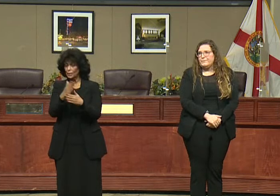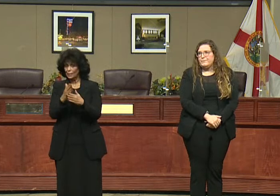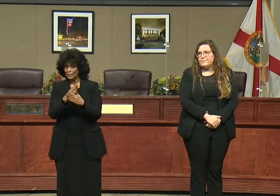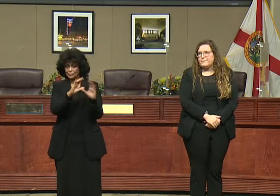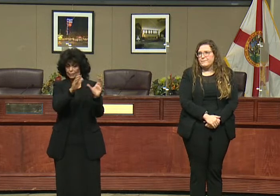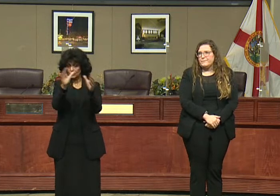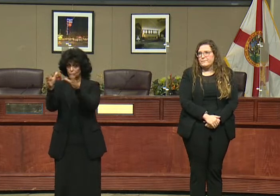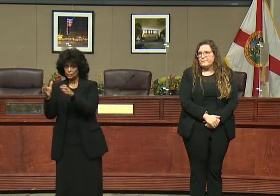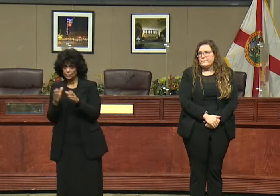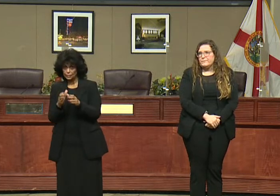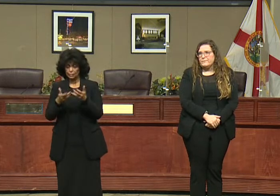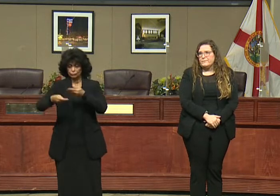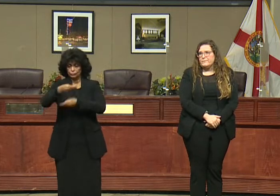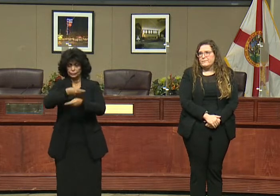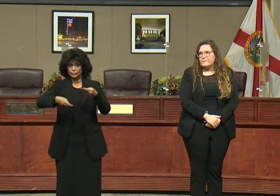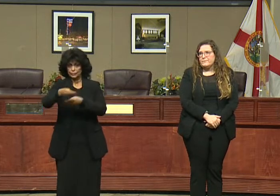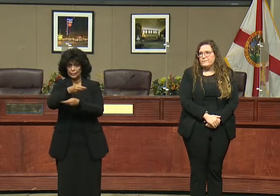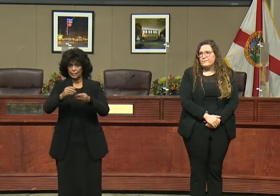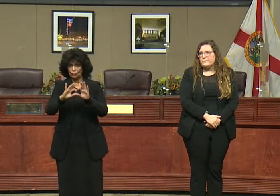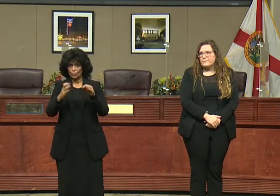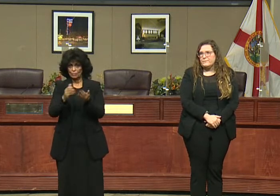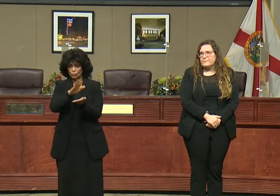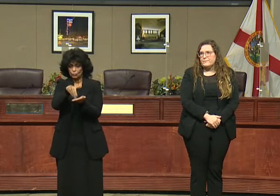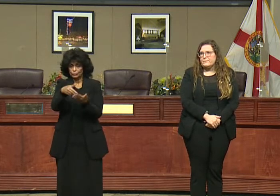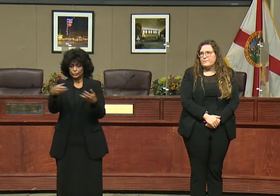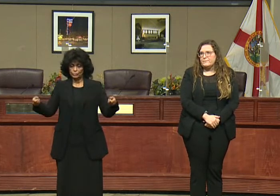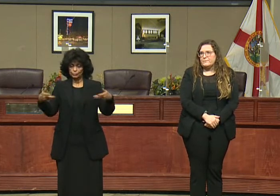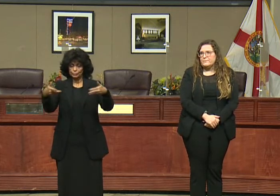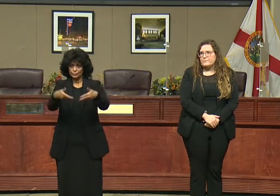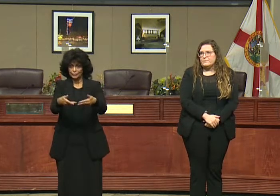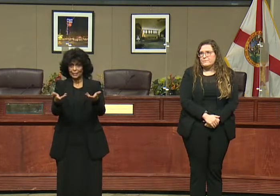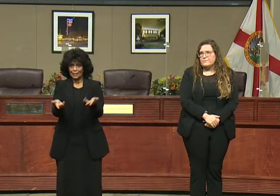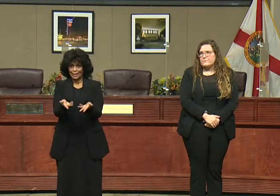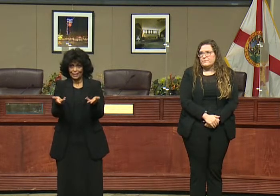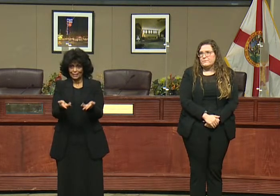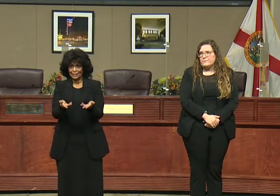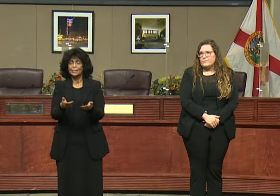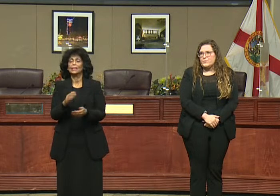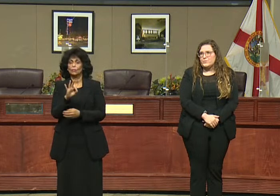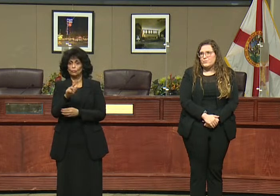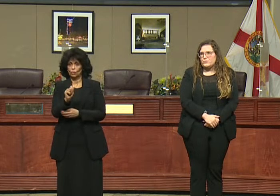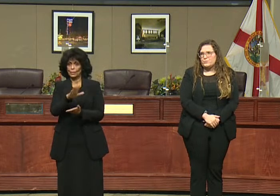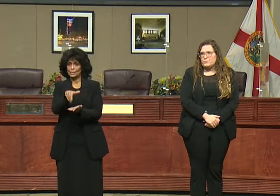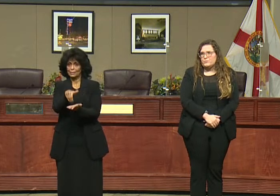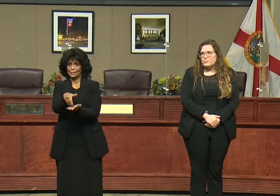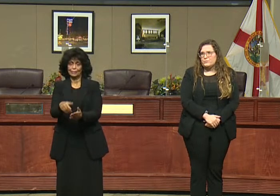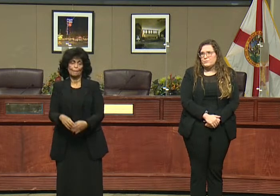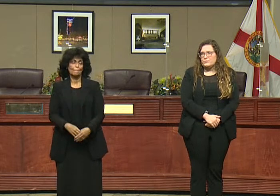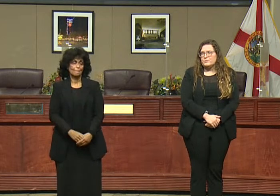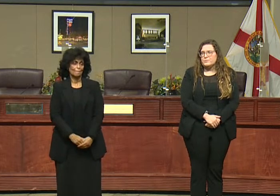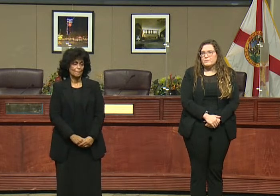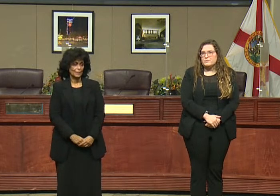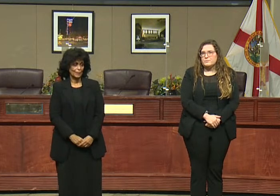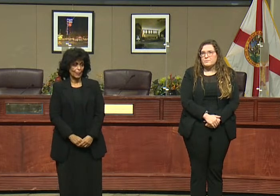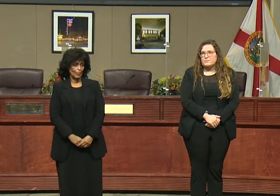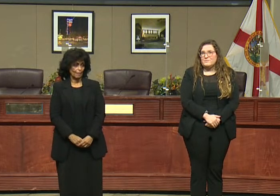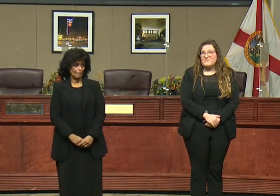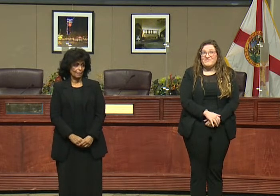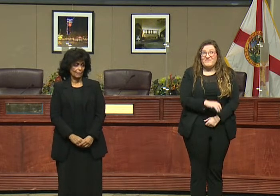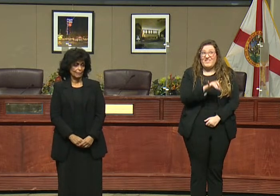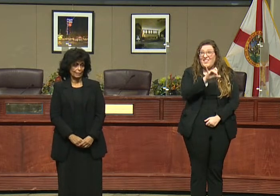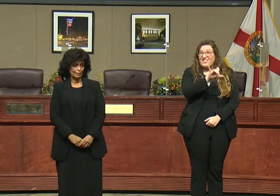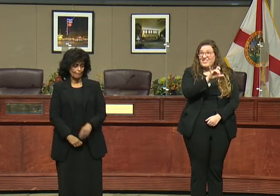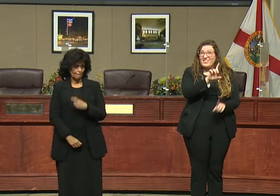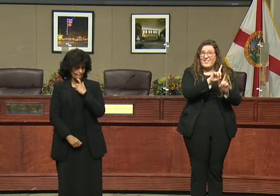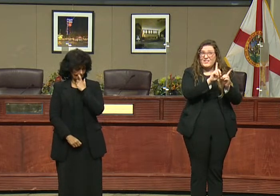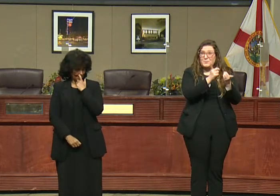de ley a través del Florida Central. And the Fusion Center is one